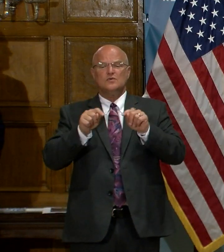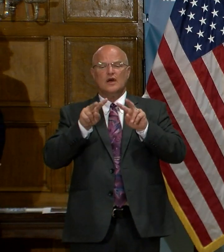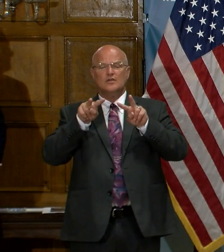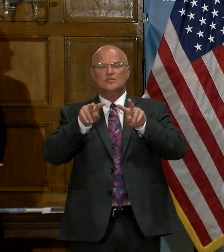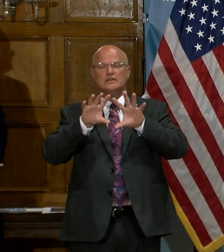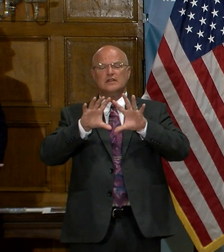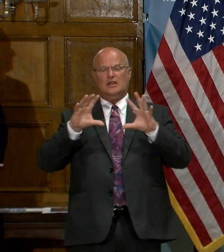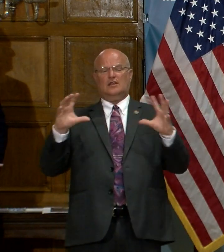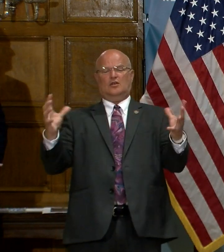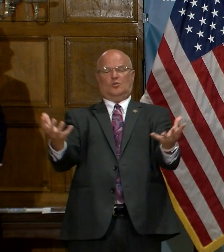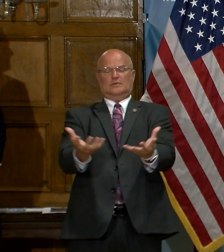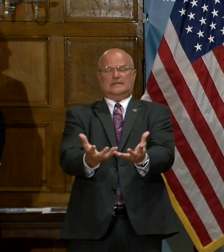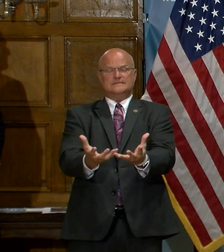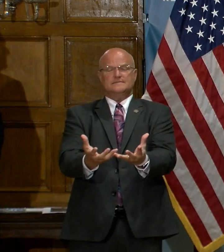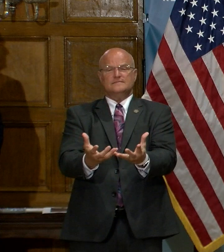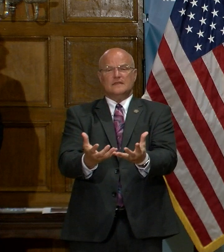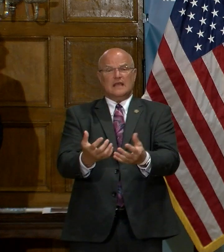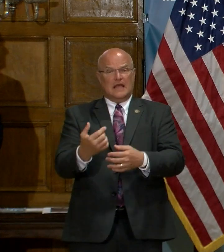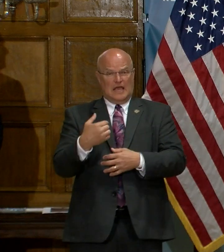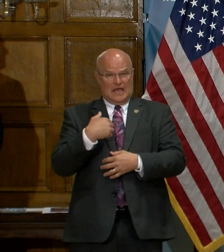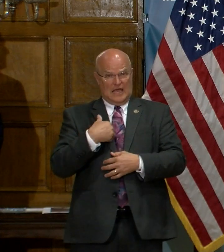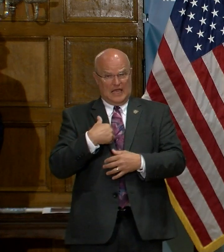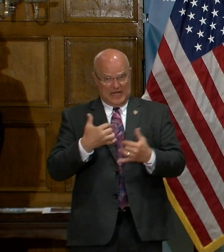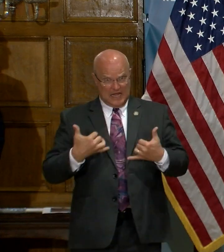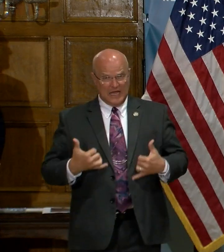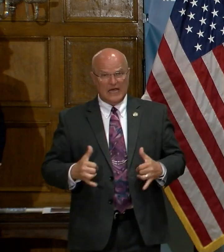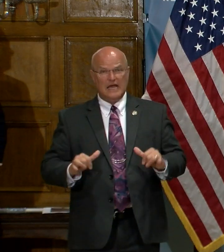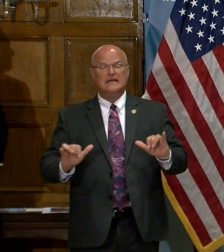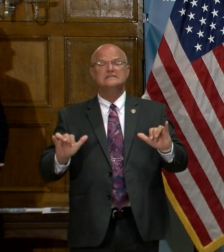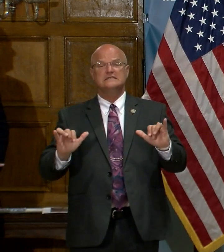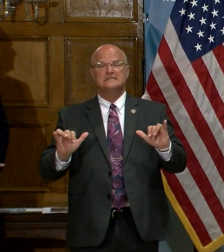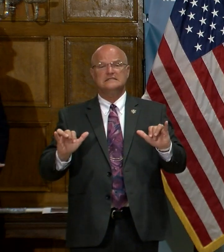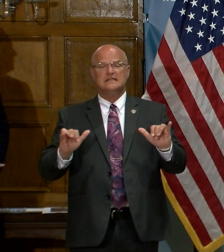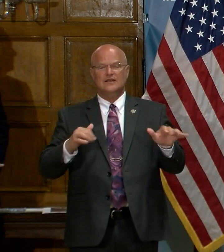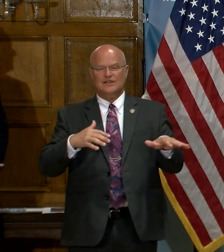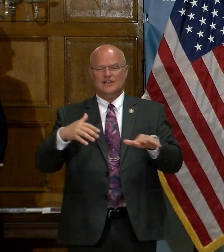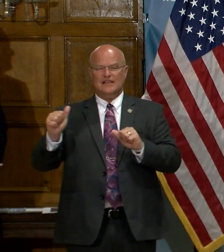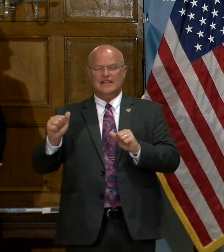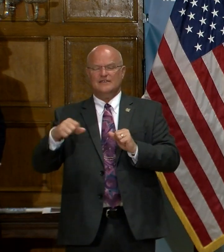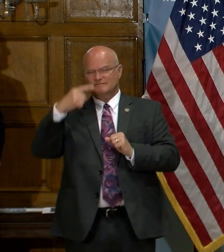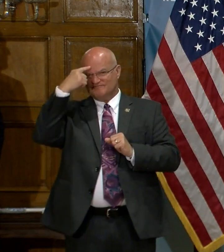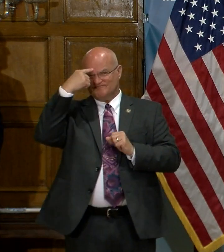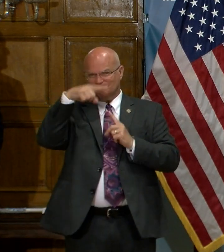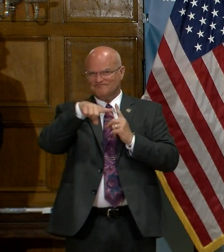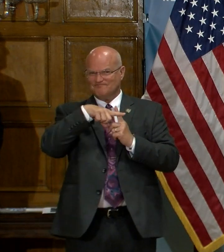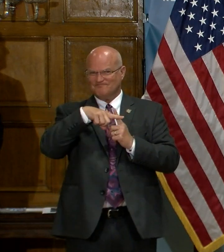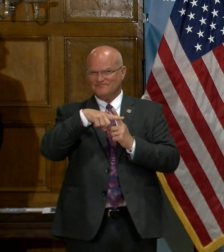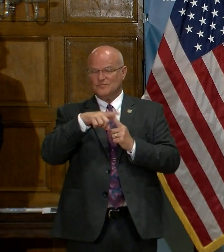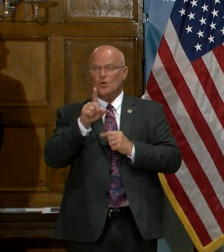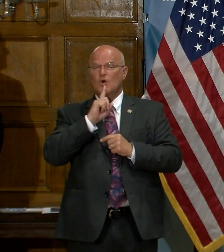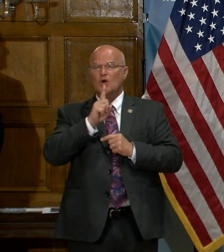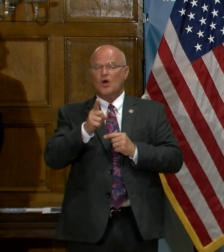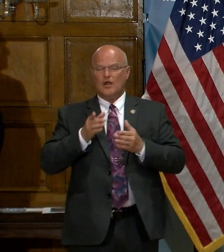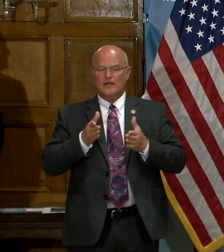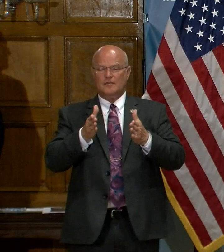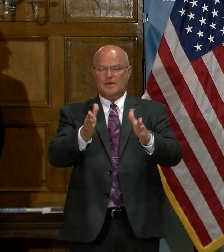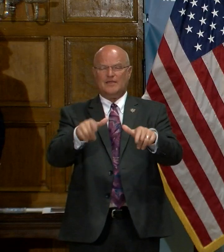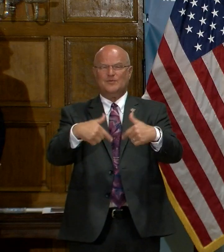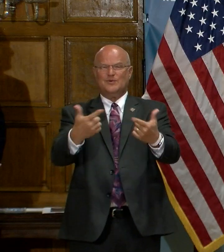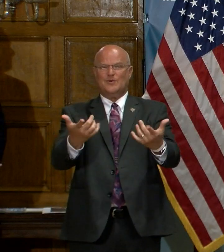it comprehensively. And I still come away optimistic about where we are and the path that we're